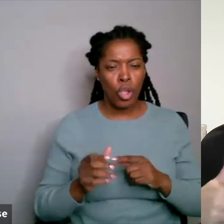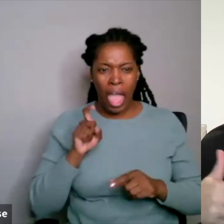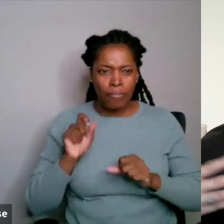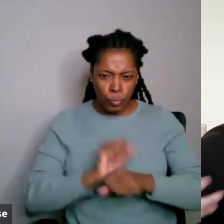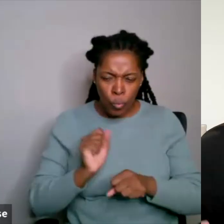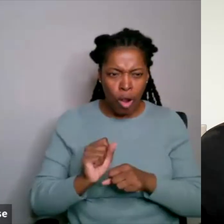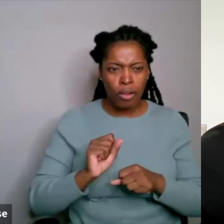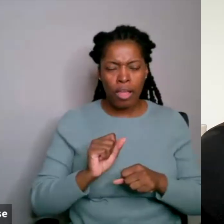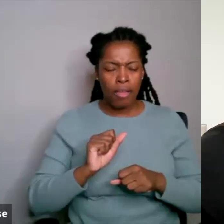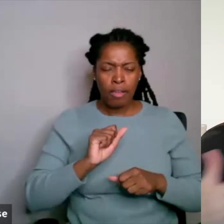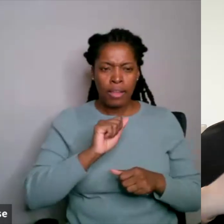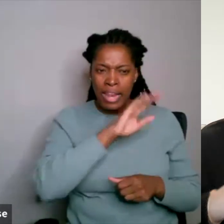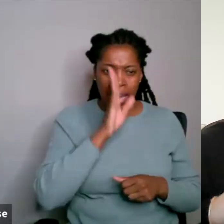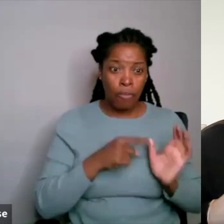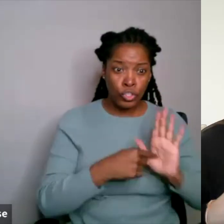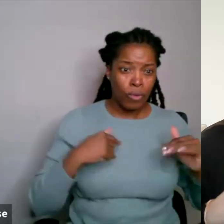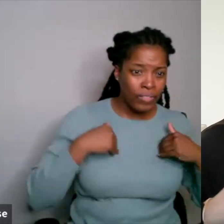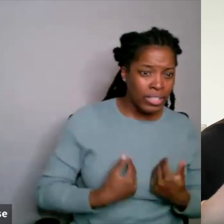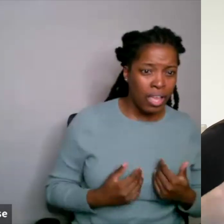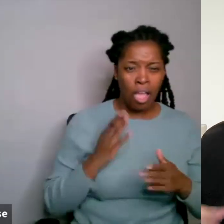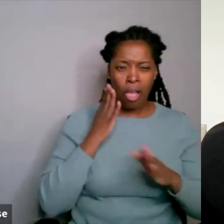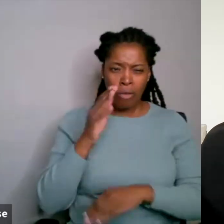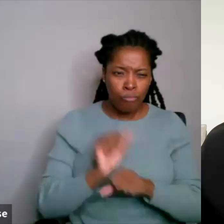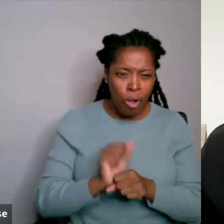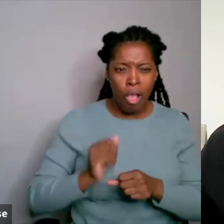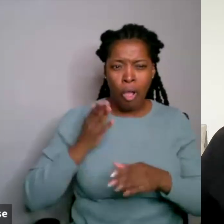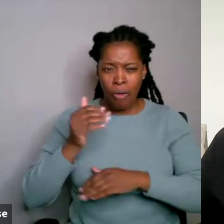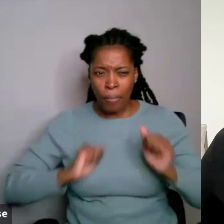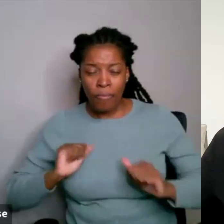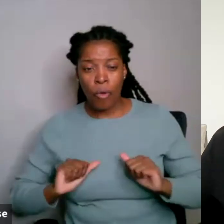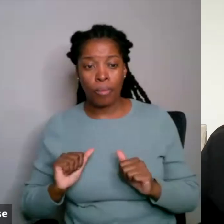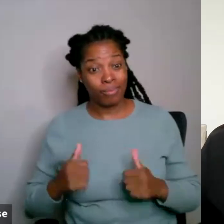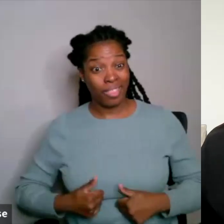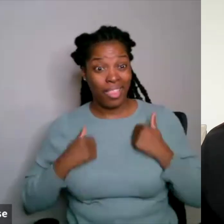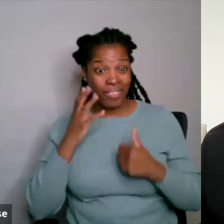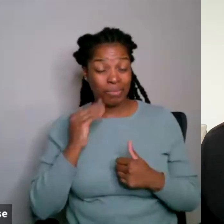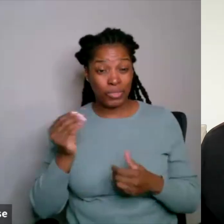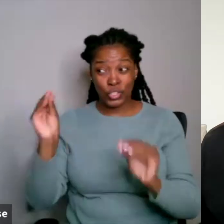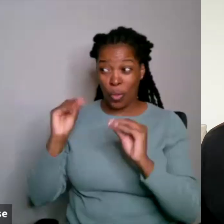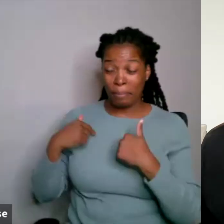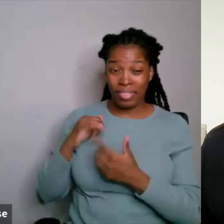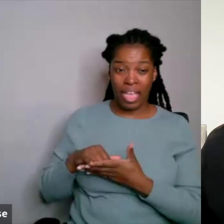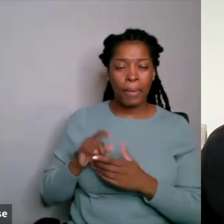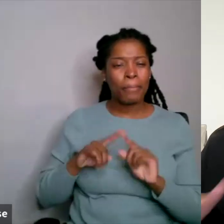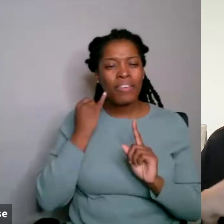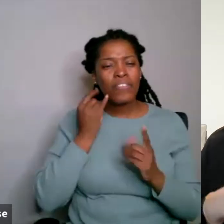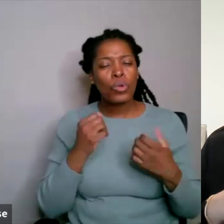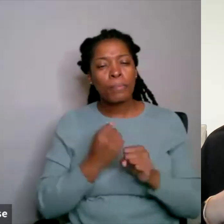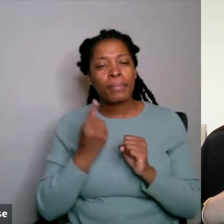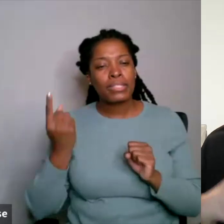outperform, never show fatigue. Life experiences taught me that. But if you want to create something that lasts,